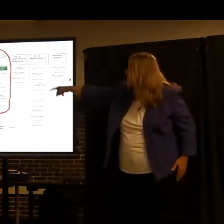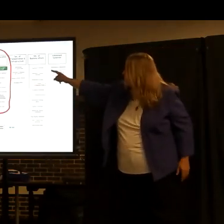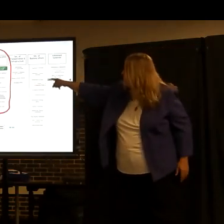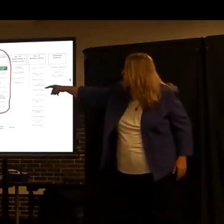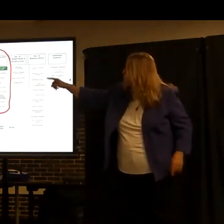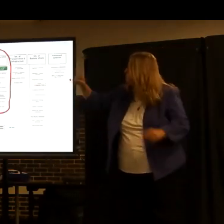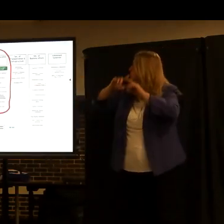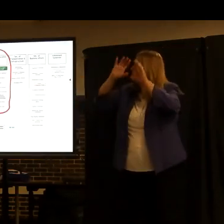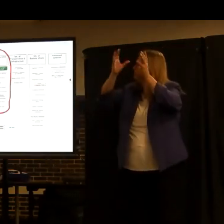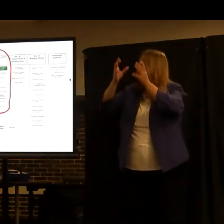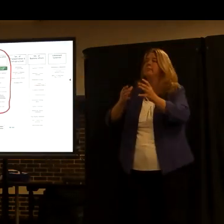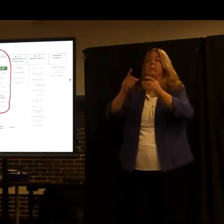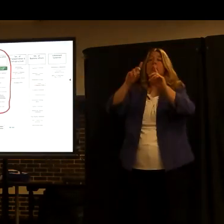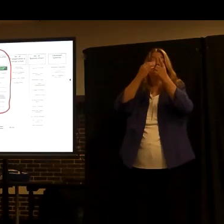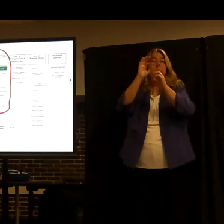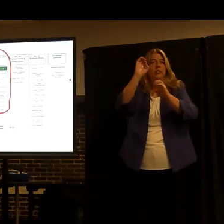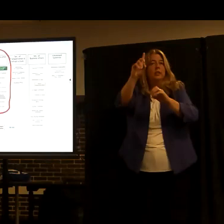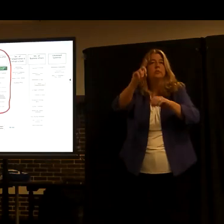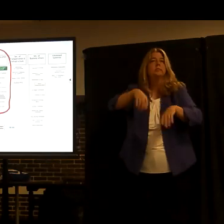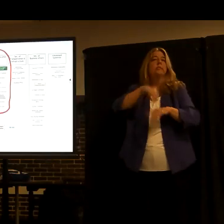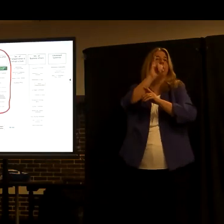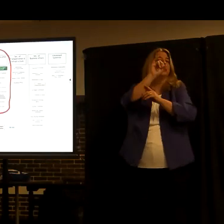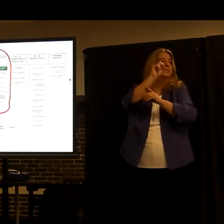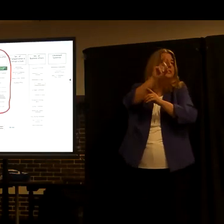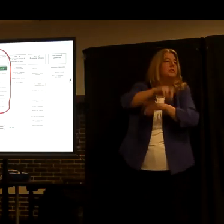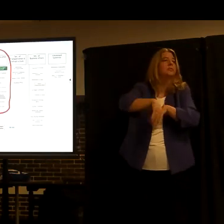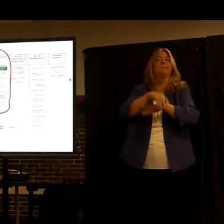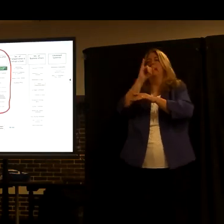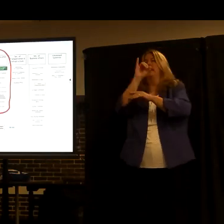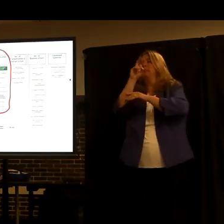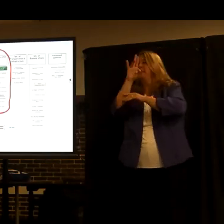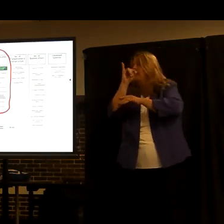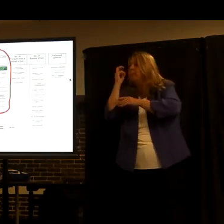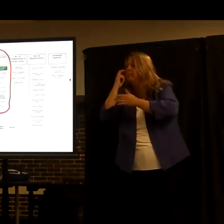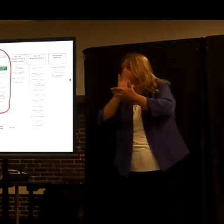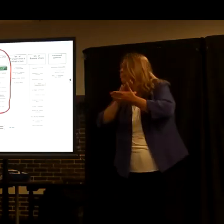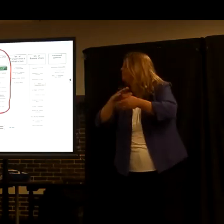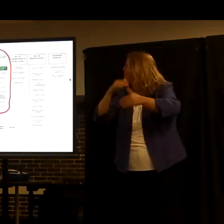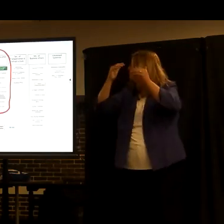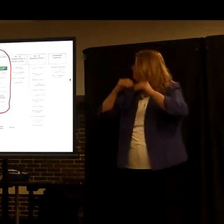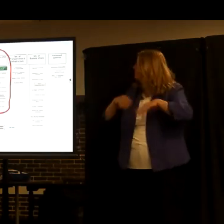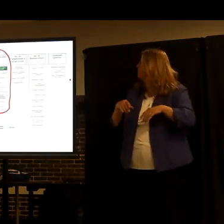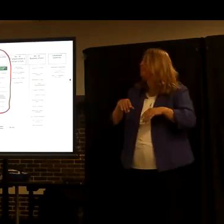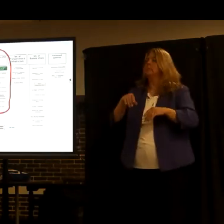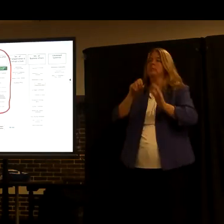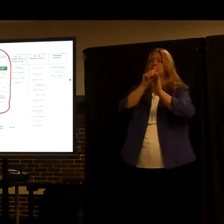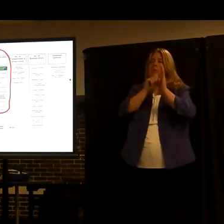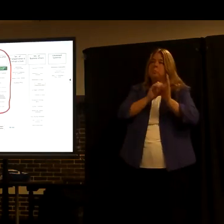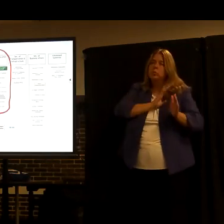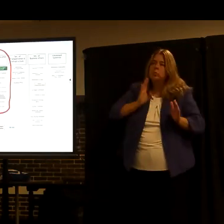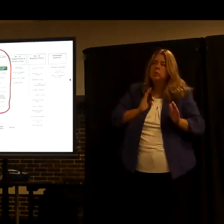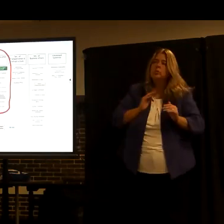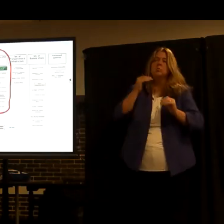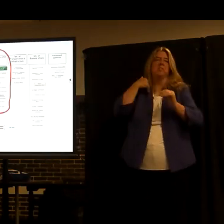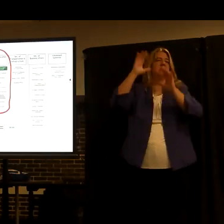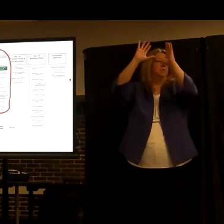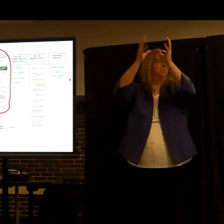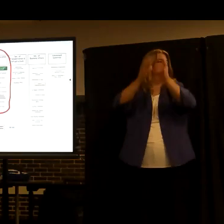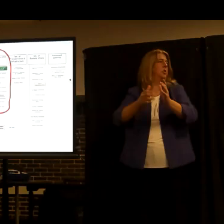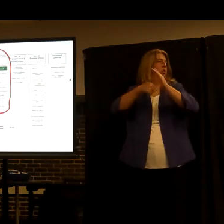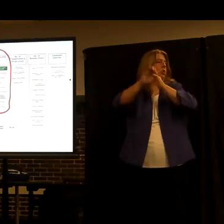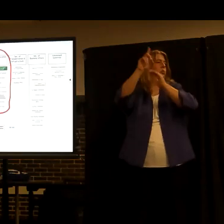am just trying to stay in the camera angle here. So the Department of Education, ISD, ISBVI,